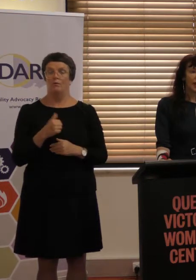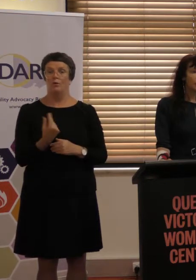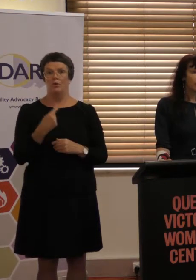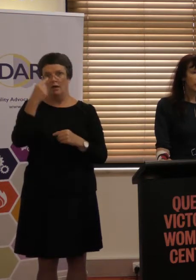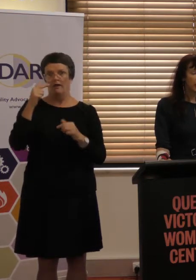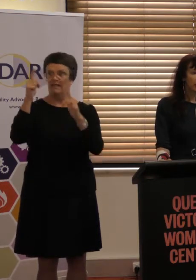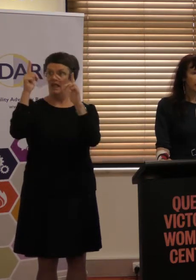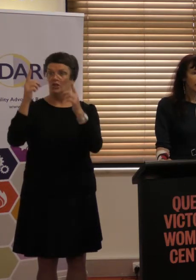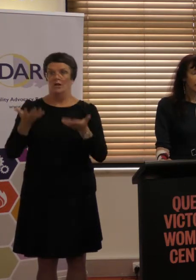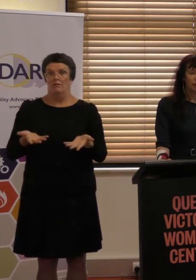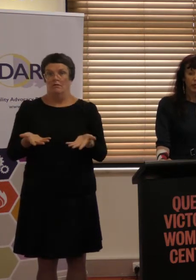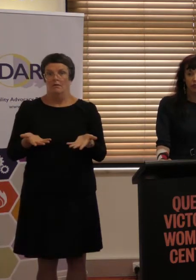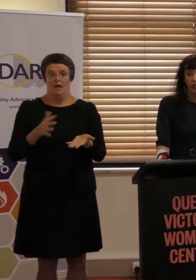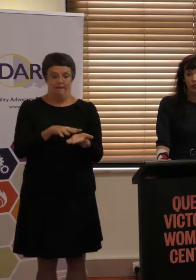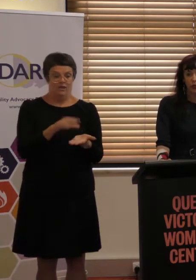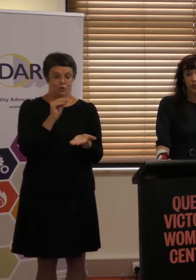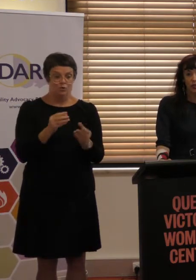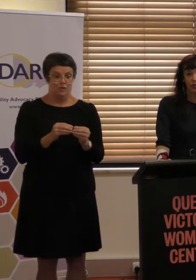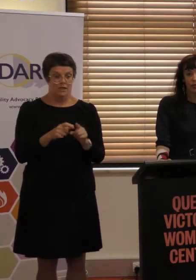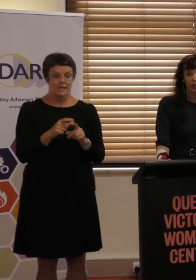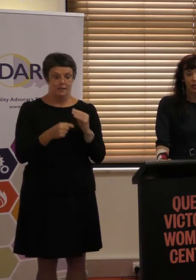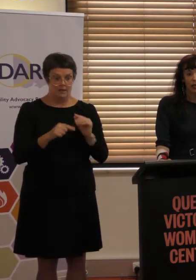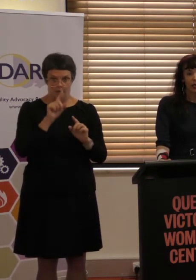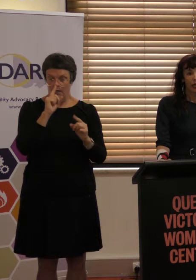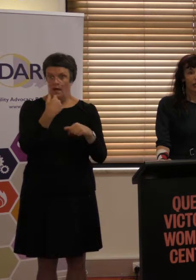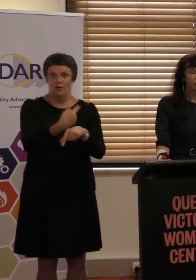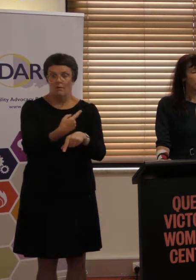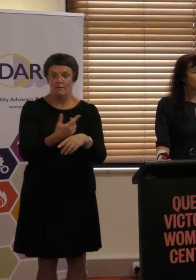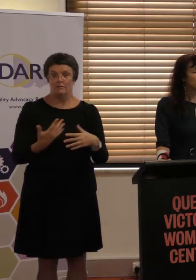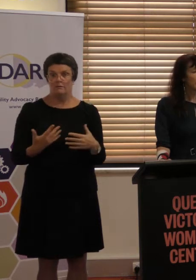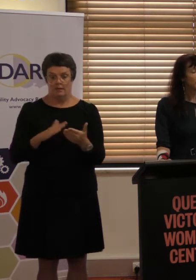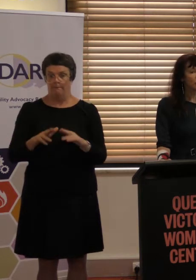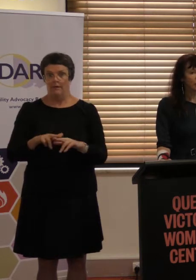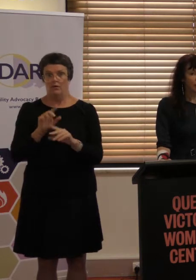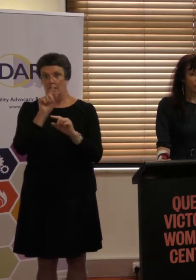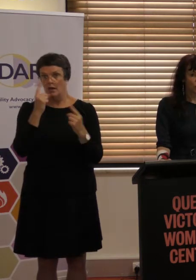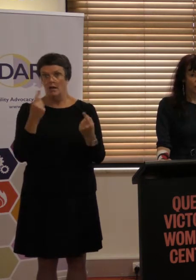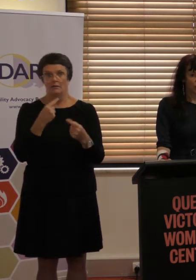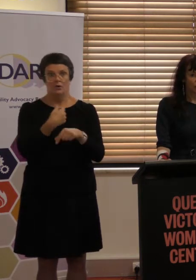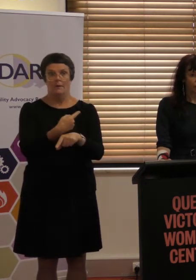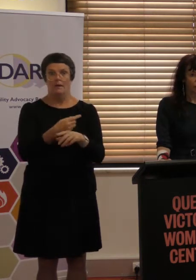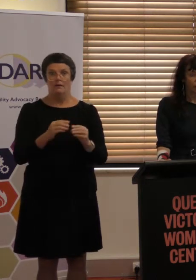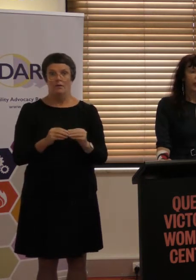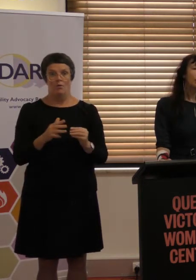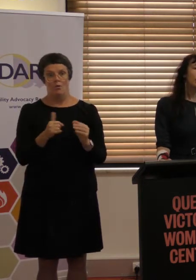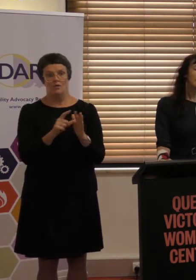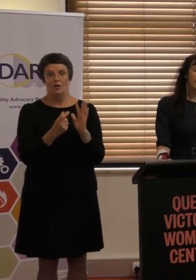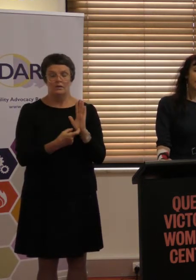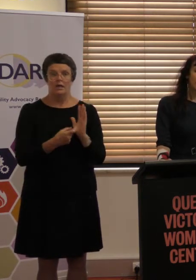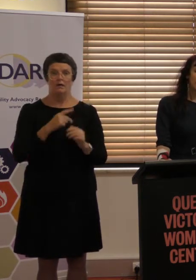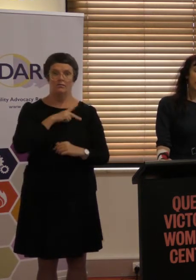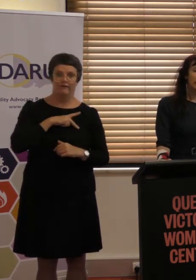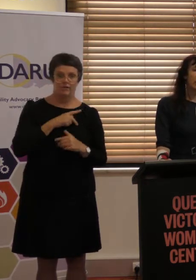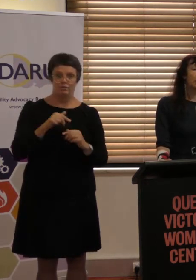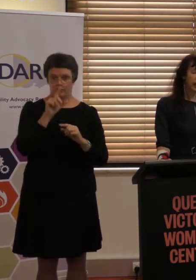disability has no say, the parent has no say, and the student's practitioners have no say. Now, when I say they